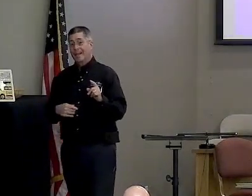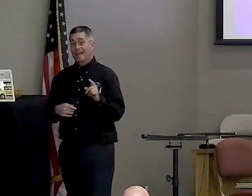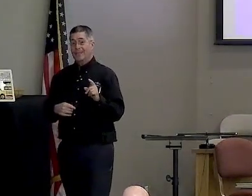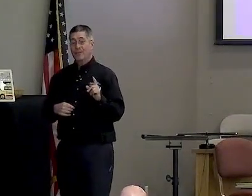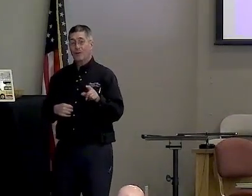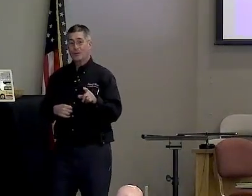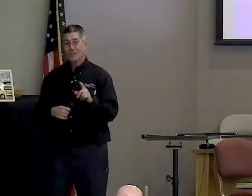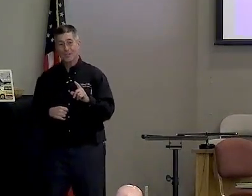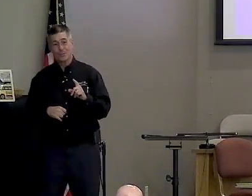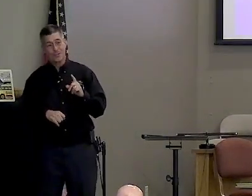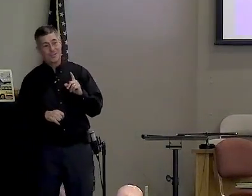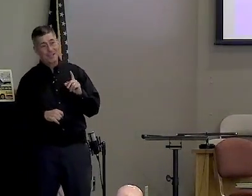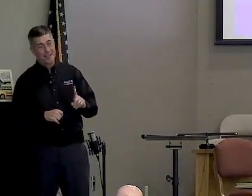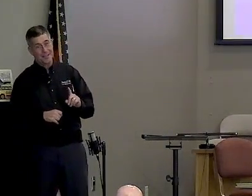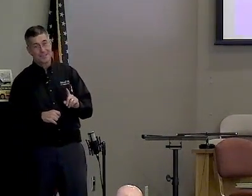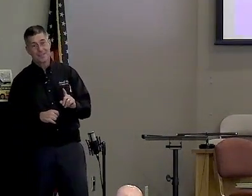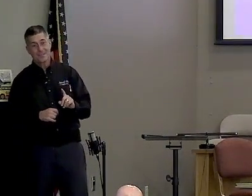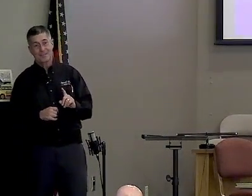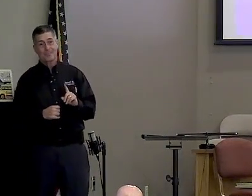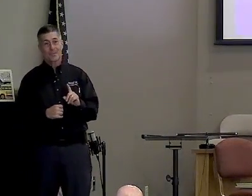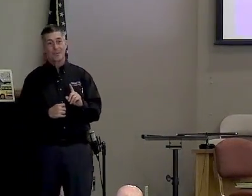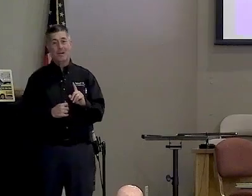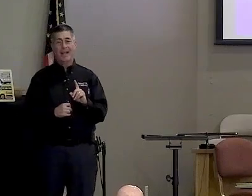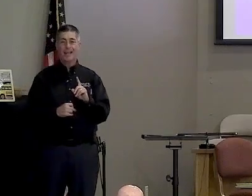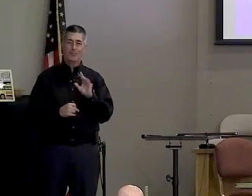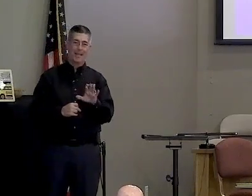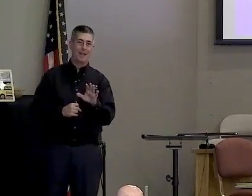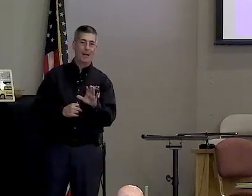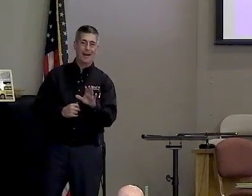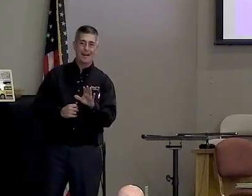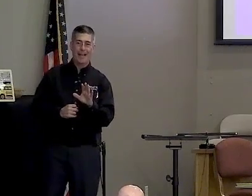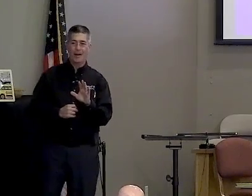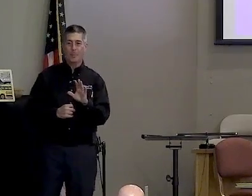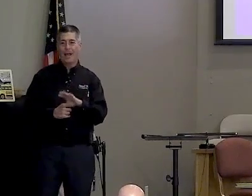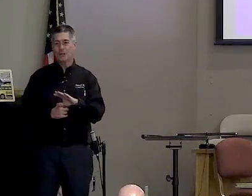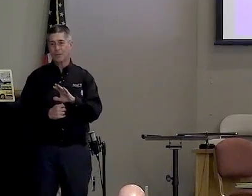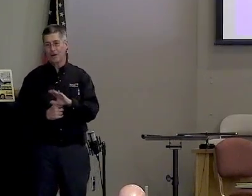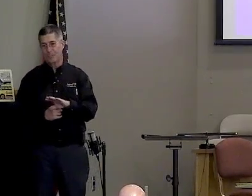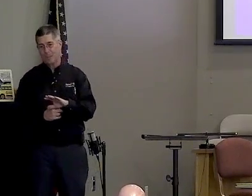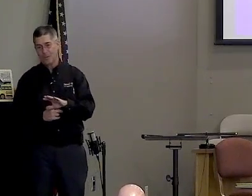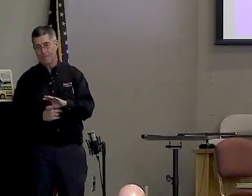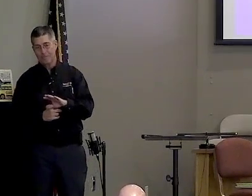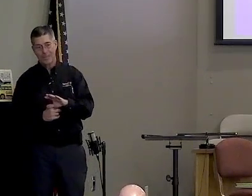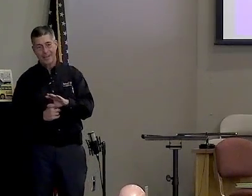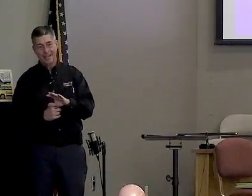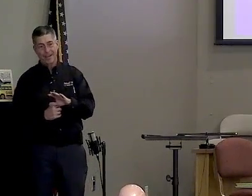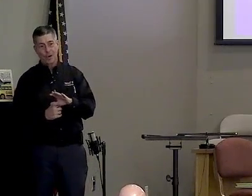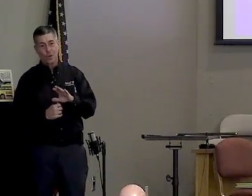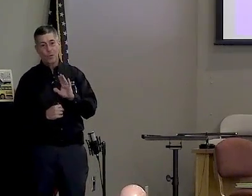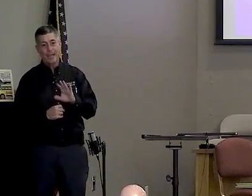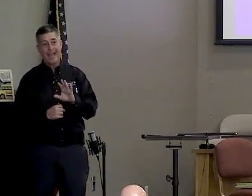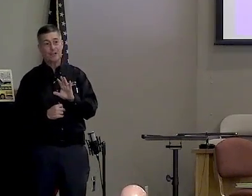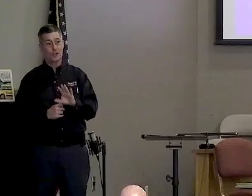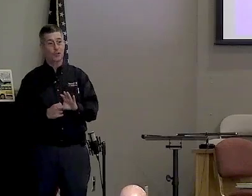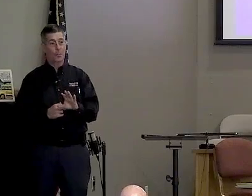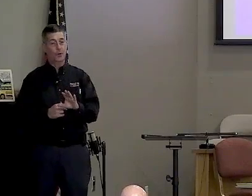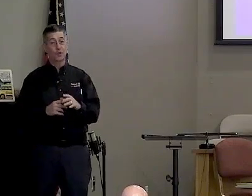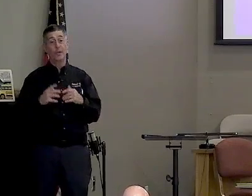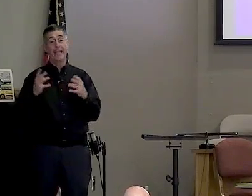This verse deals with deacons. But I got to thinking about it, how it applies with hearing people. We as interpreters, we as